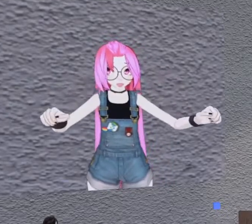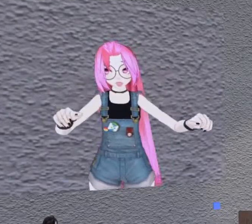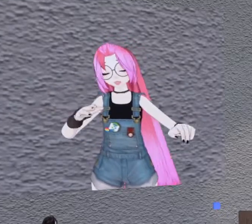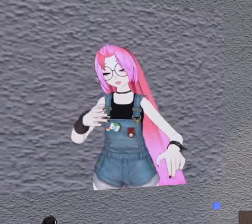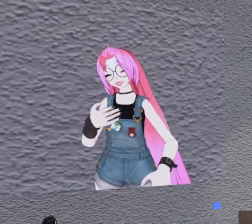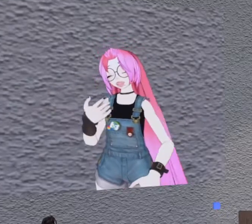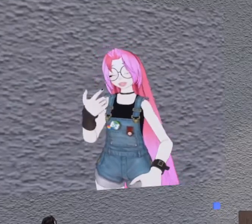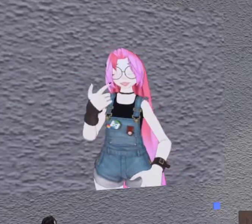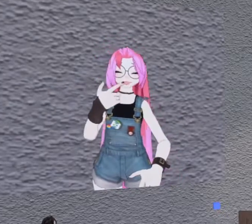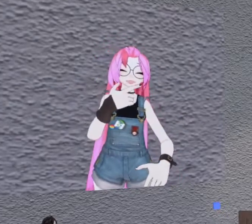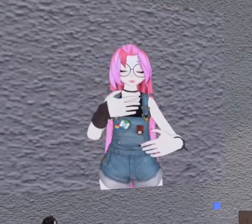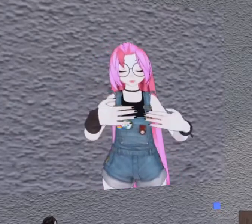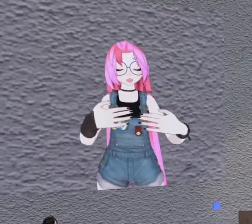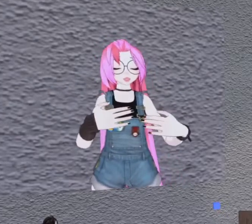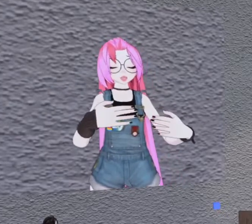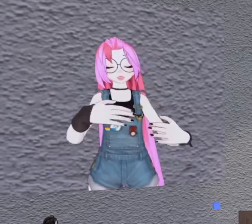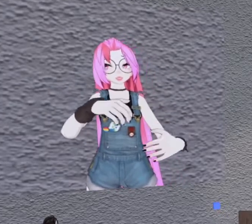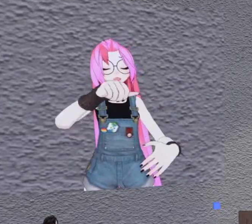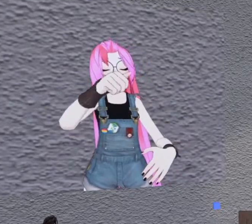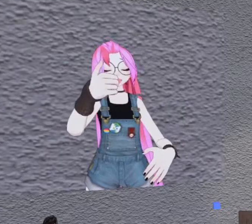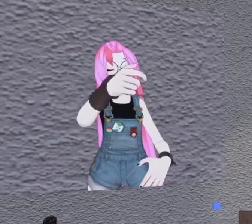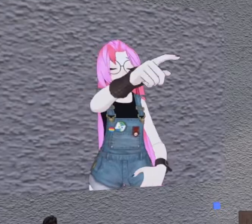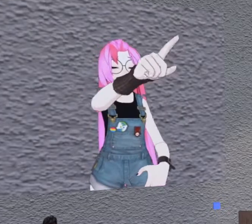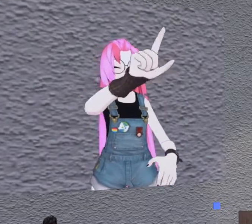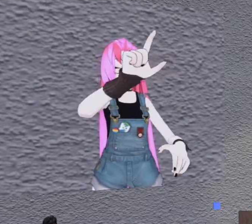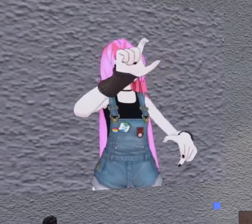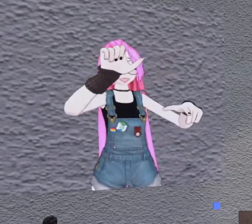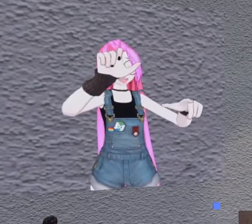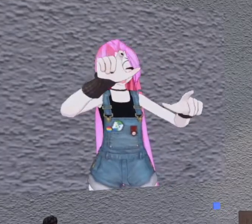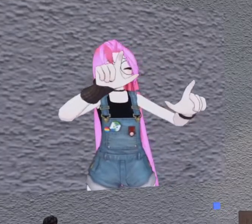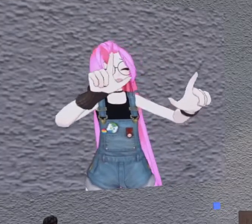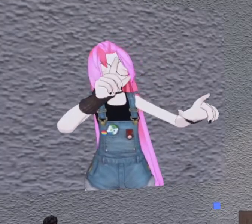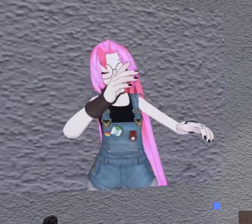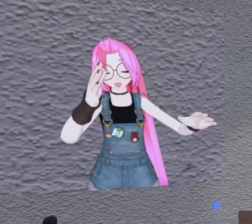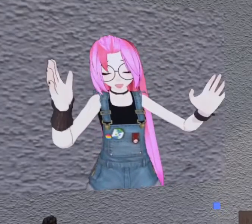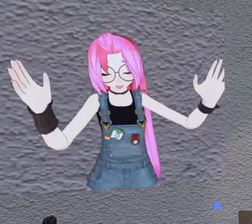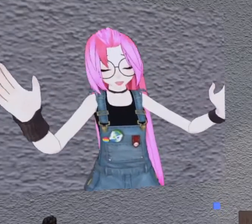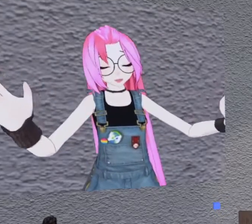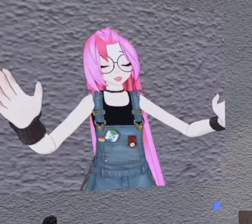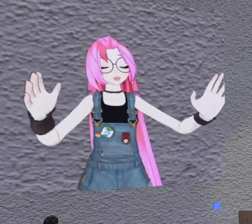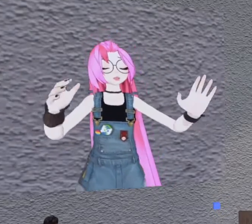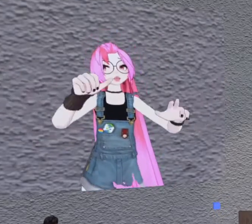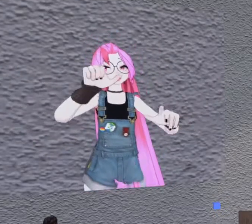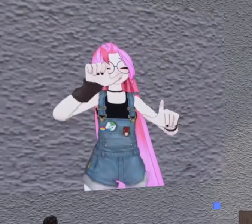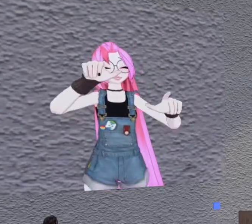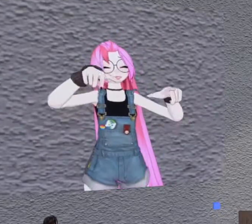dogs. Anyways, hold on, who's next? Hold on, everyone's so eager.